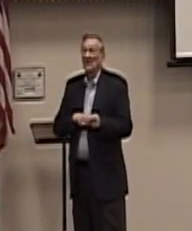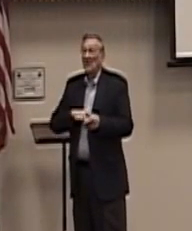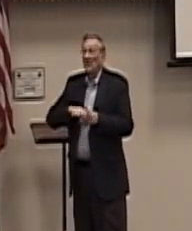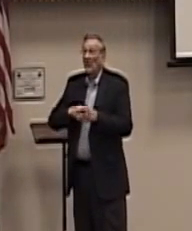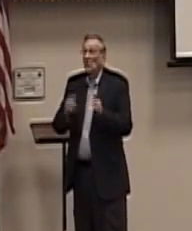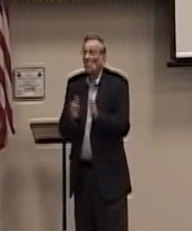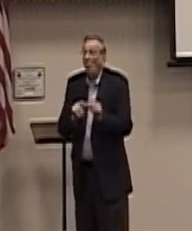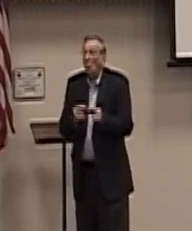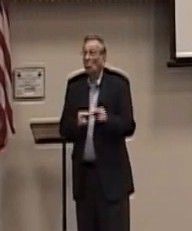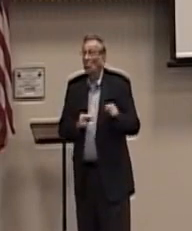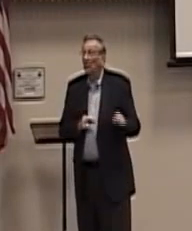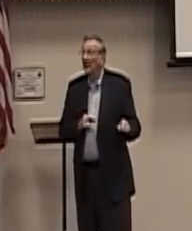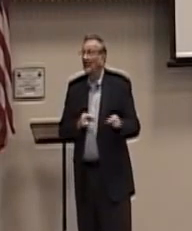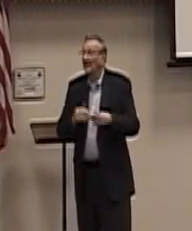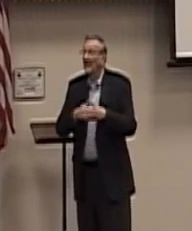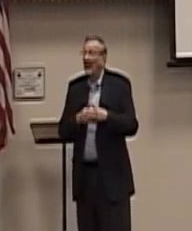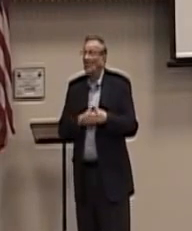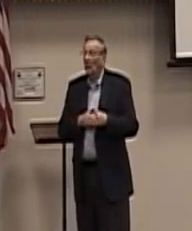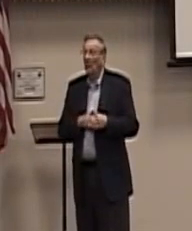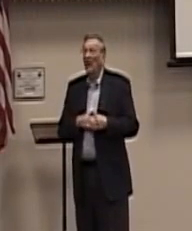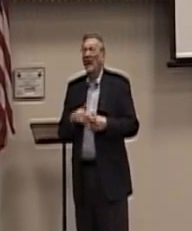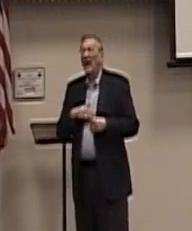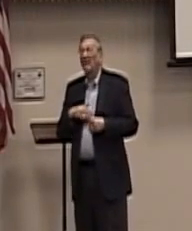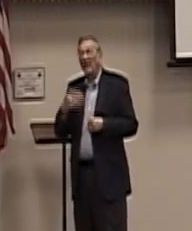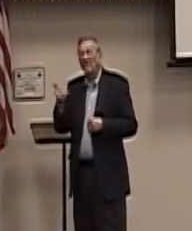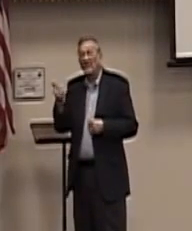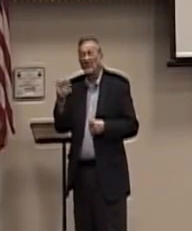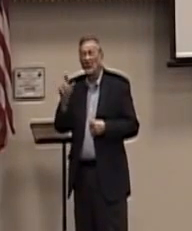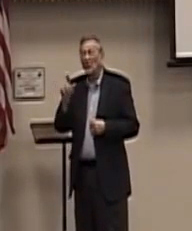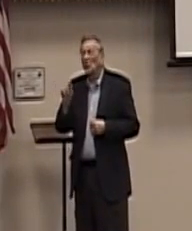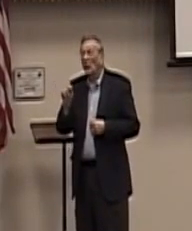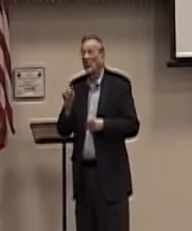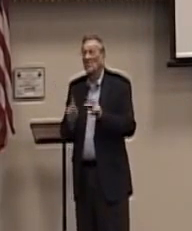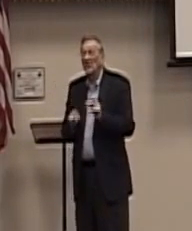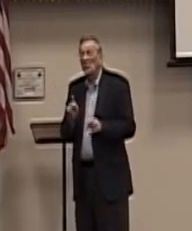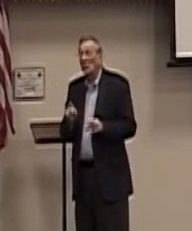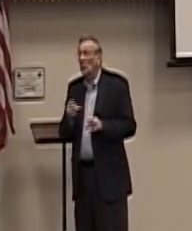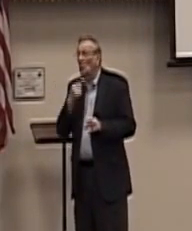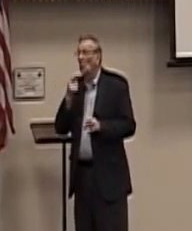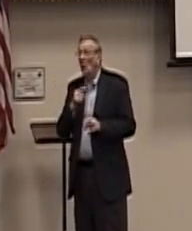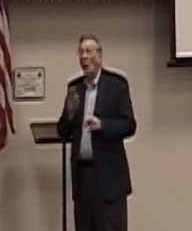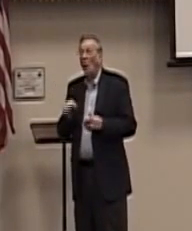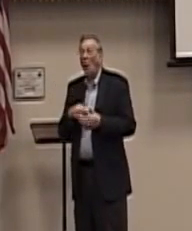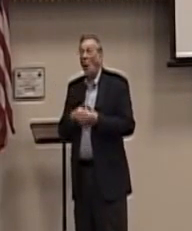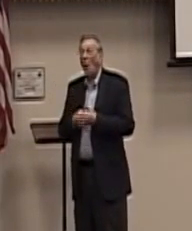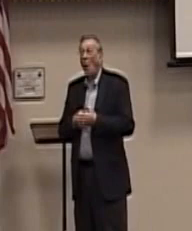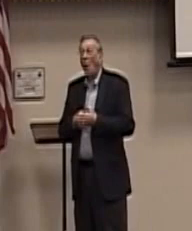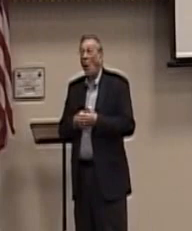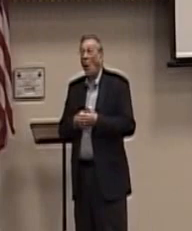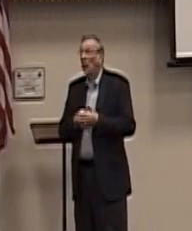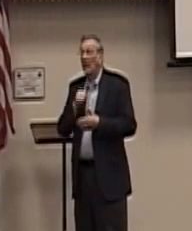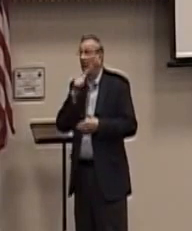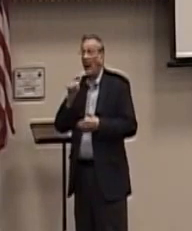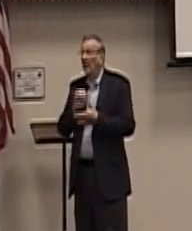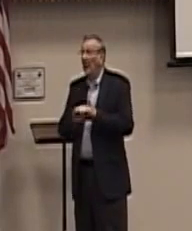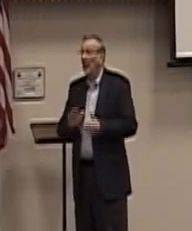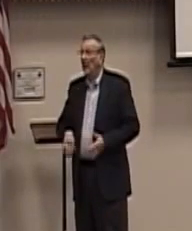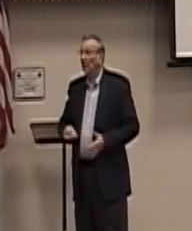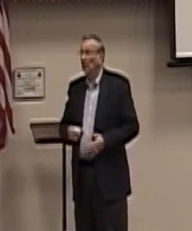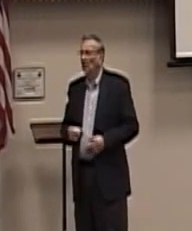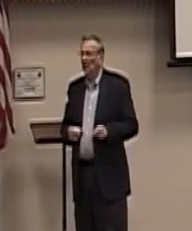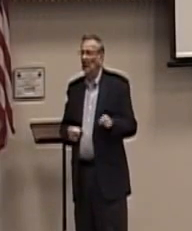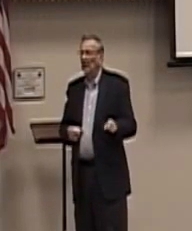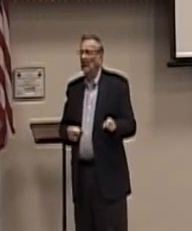group in his neighborhood, and it has on average 15 to 20 folks who are primarily all non-believers. He's a bit